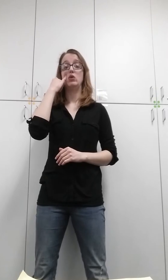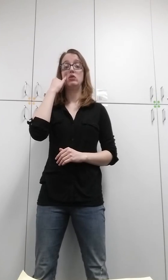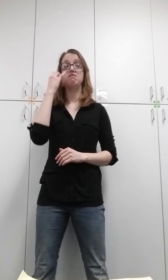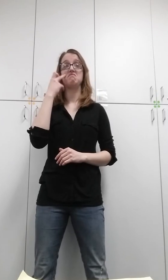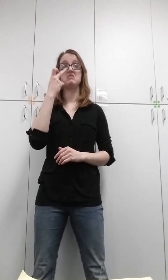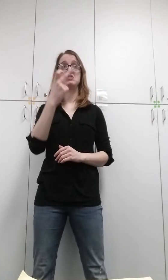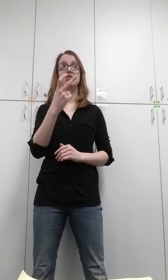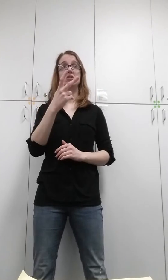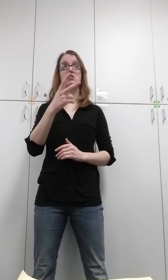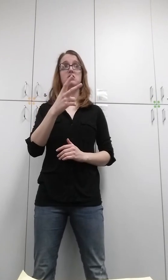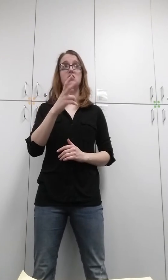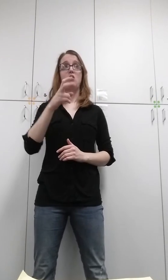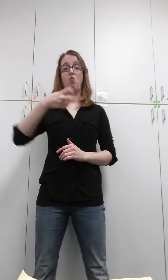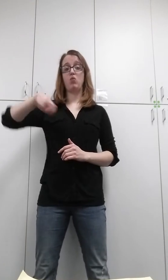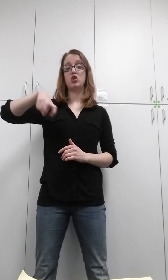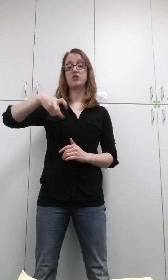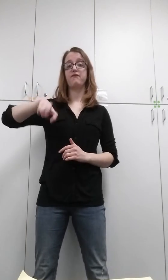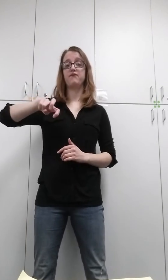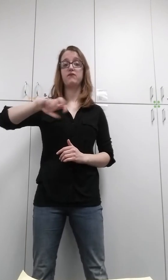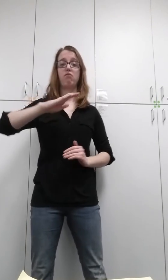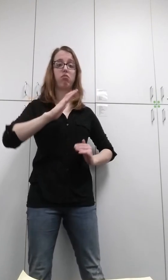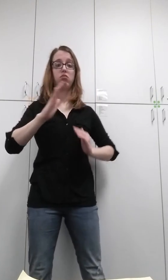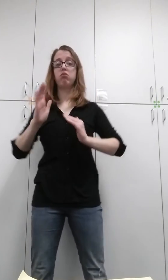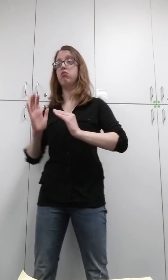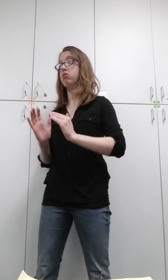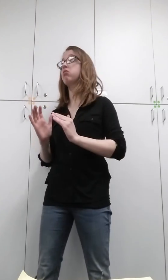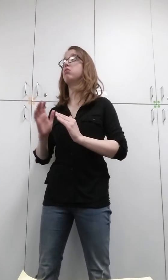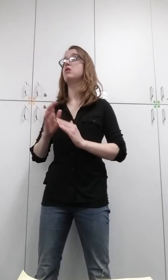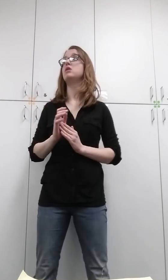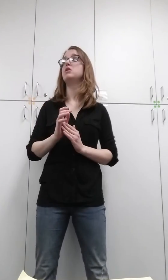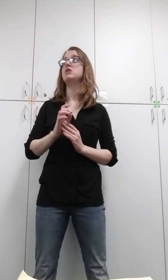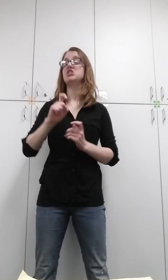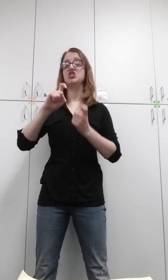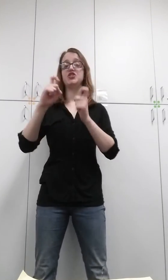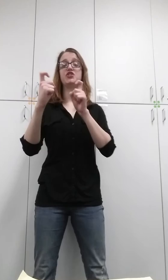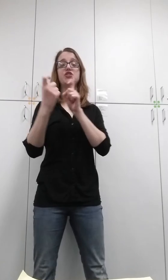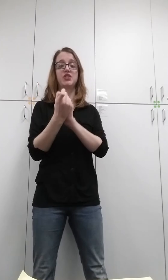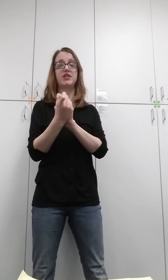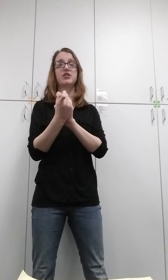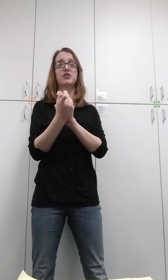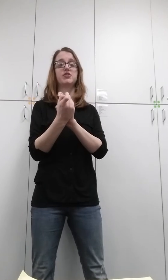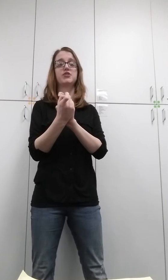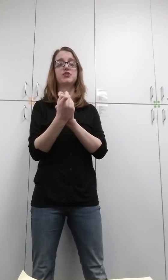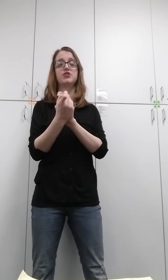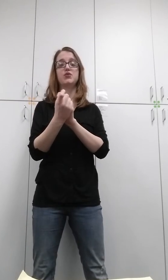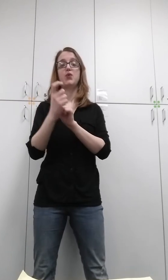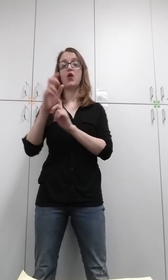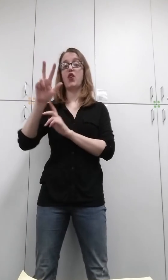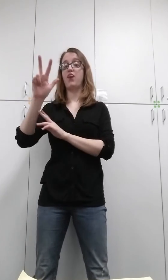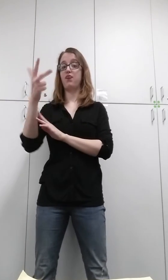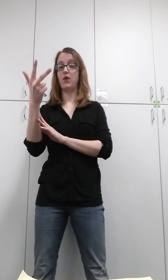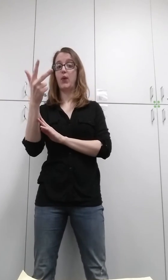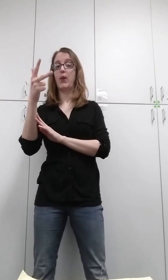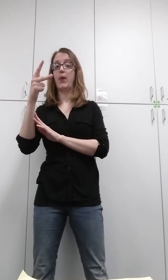dialogue, you have to change it into third person in English. Does that make sense? Mm-hmm.